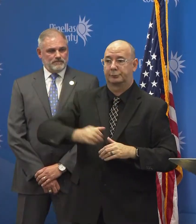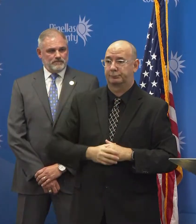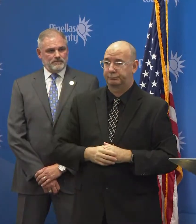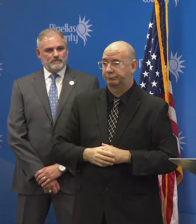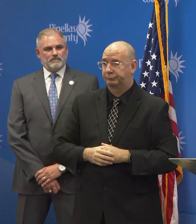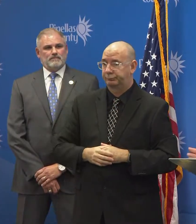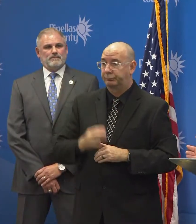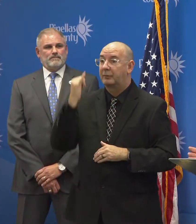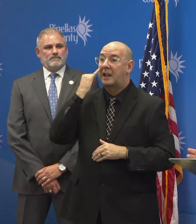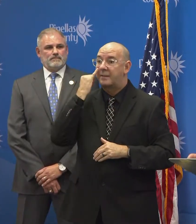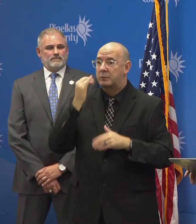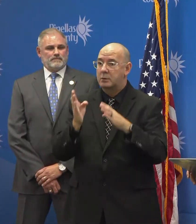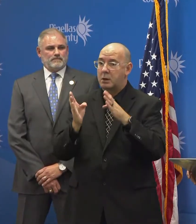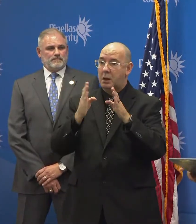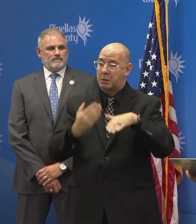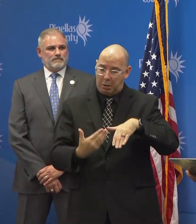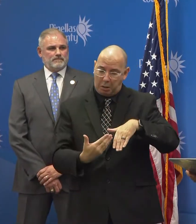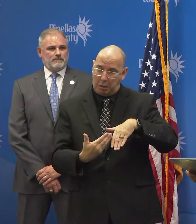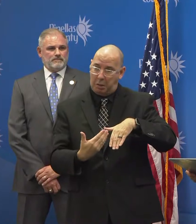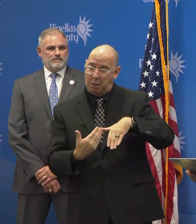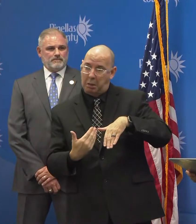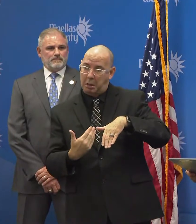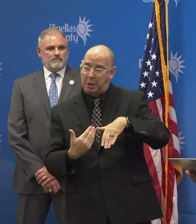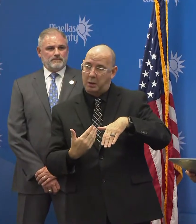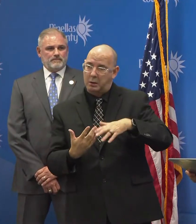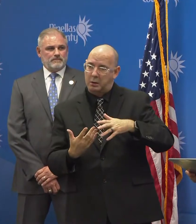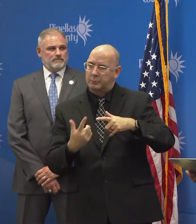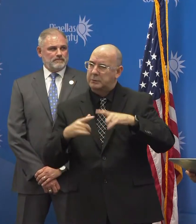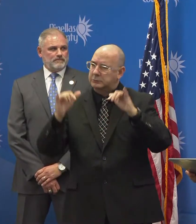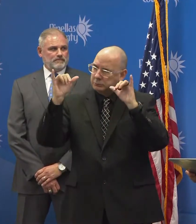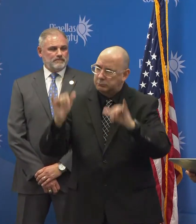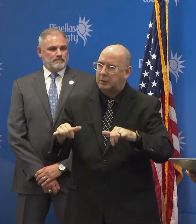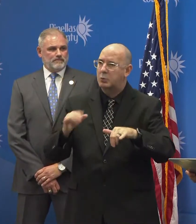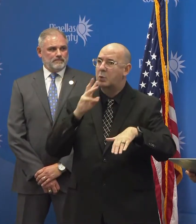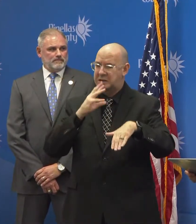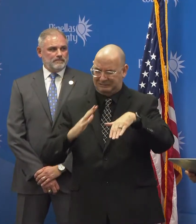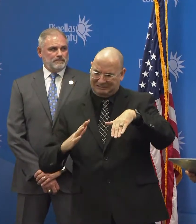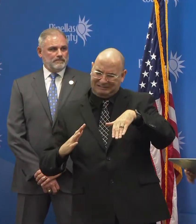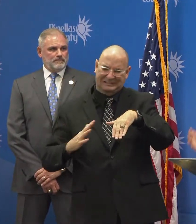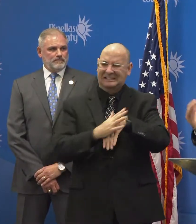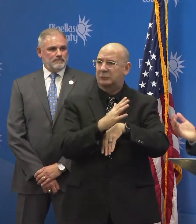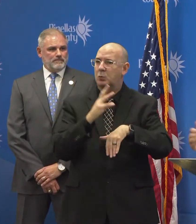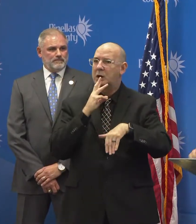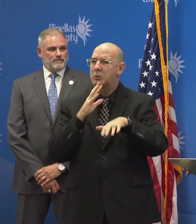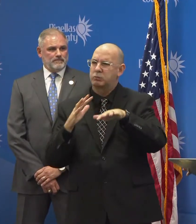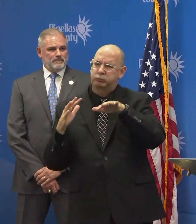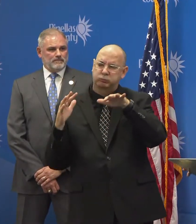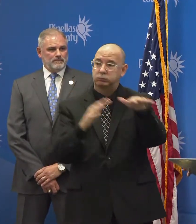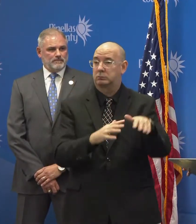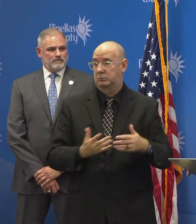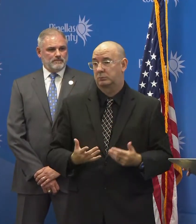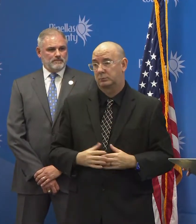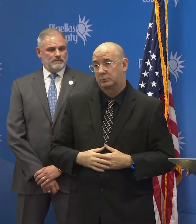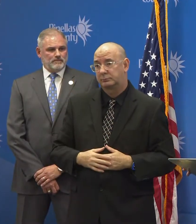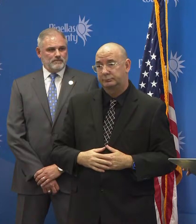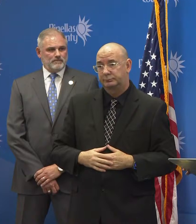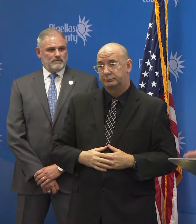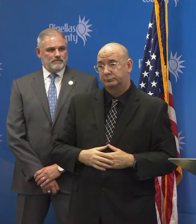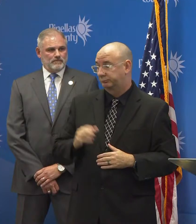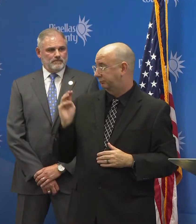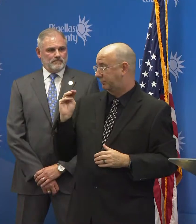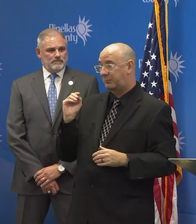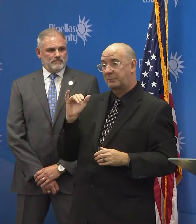of having really historic storm surge and flooding is very, very real. And I think the mayor made a good point